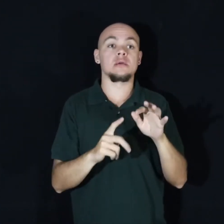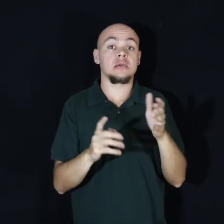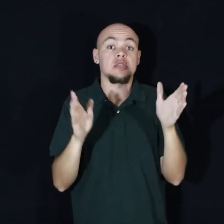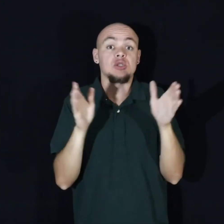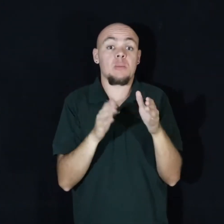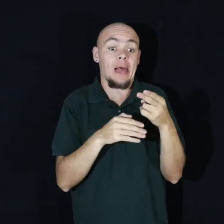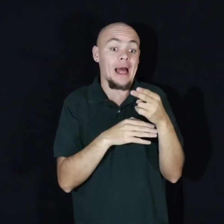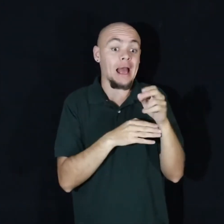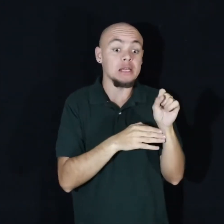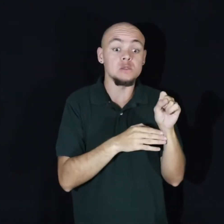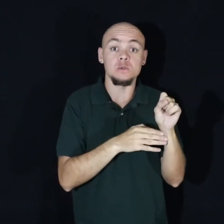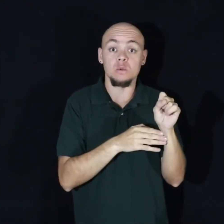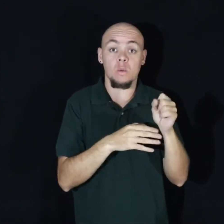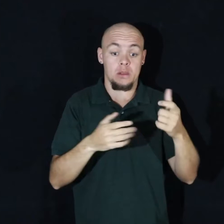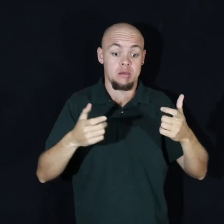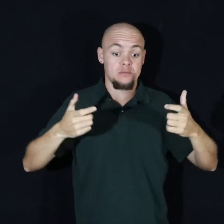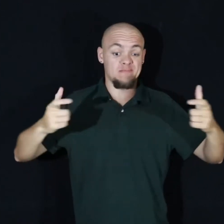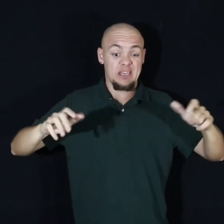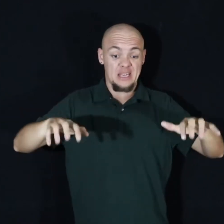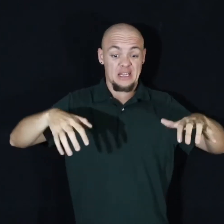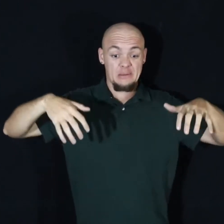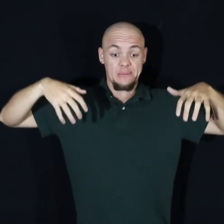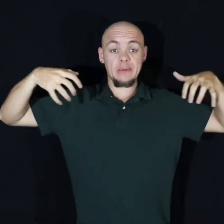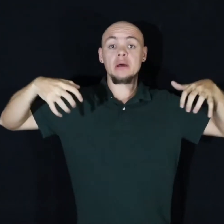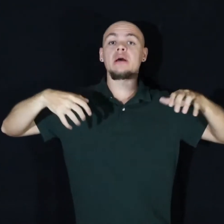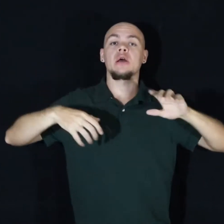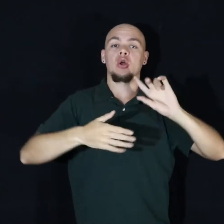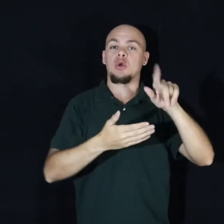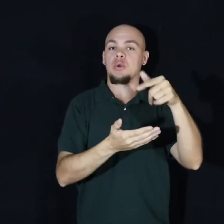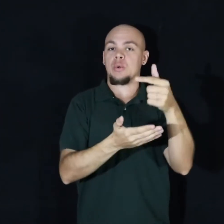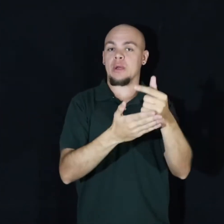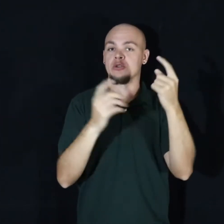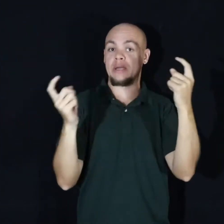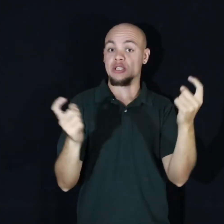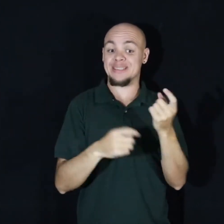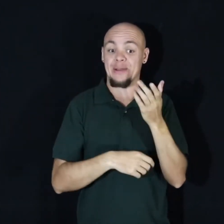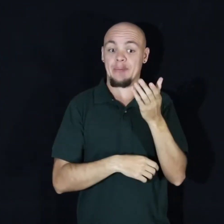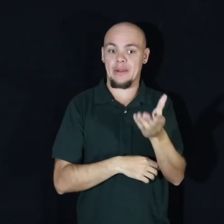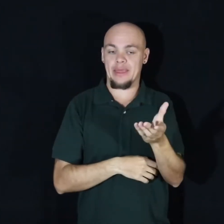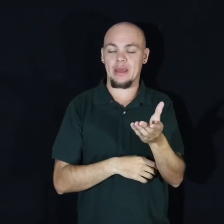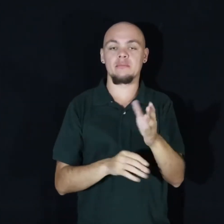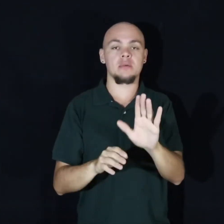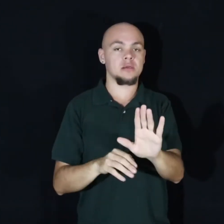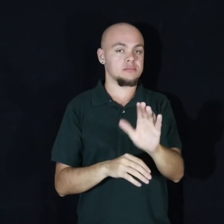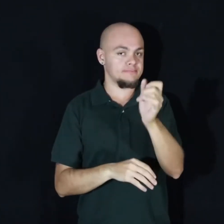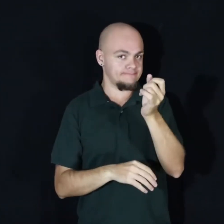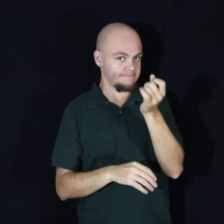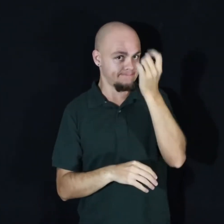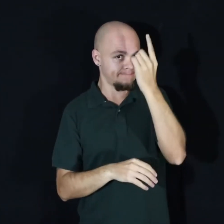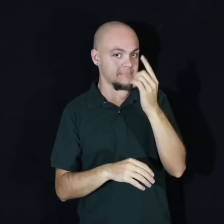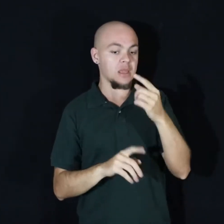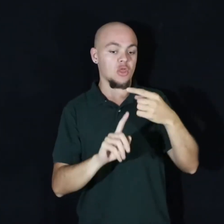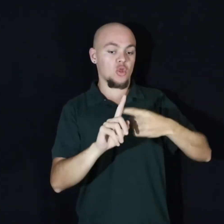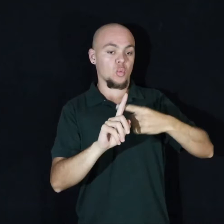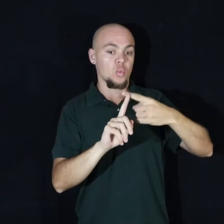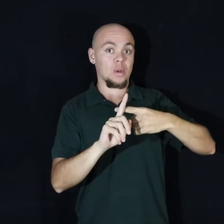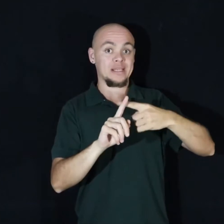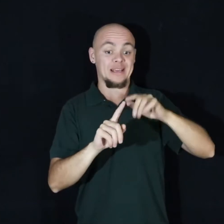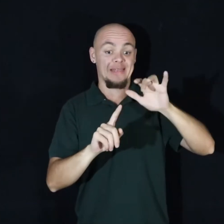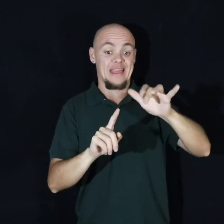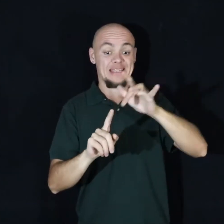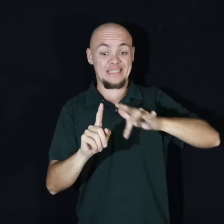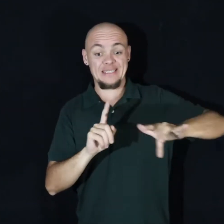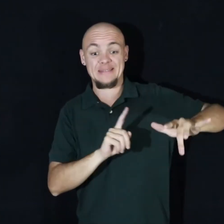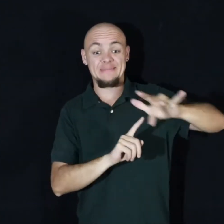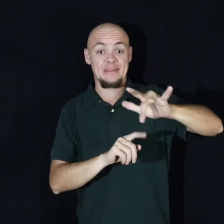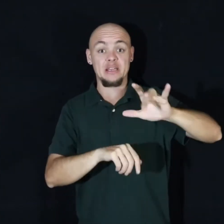rent it for a concert. Some people, especially smaller high schools, will rent large auditorium churches for their graduation ceremonies. But see, once